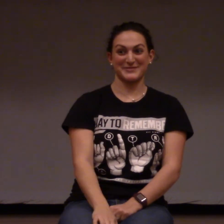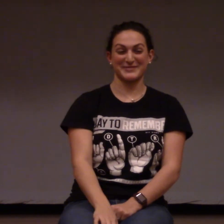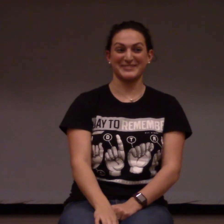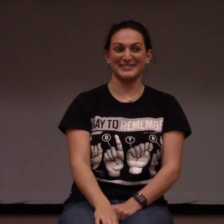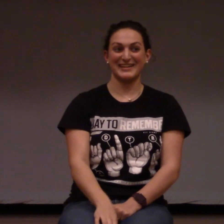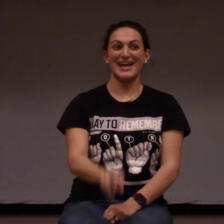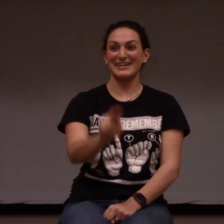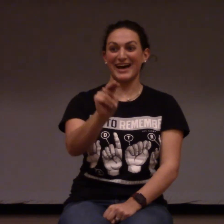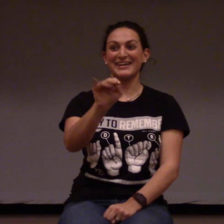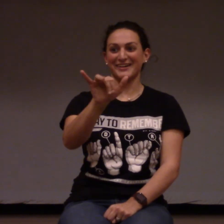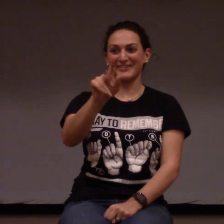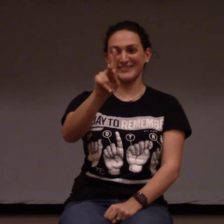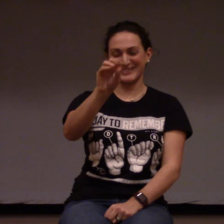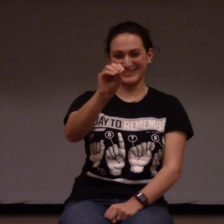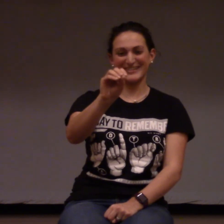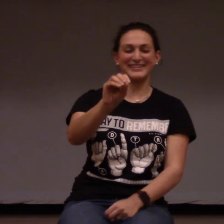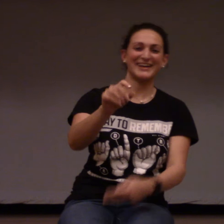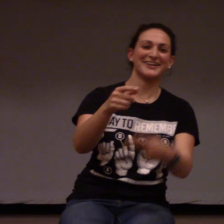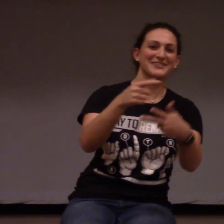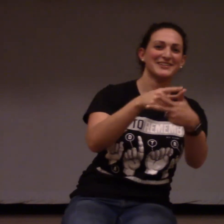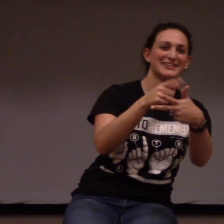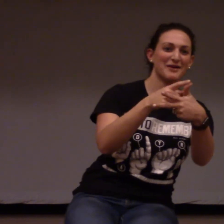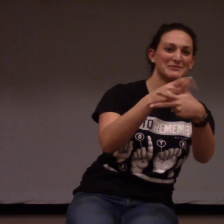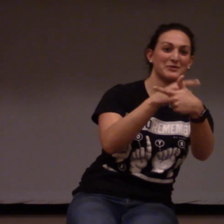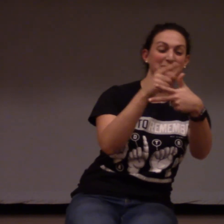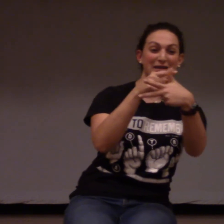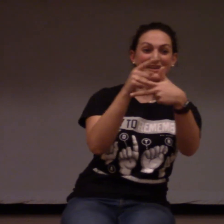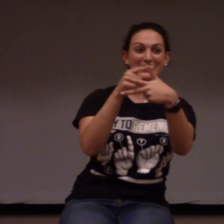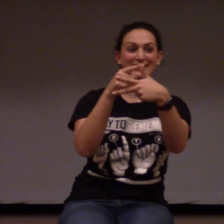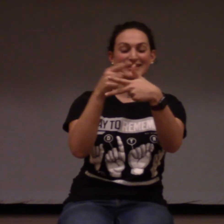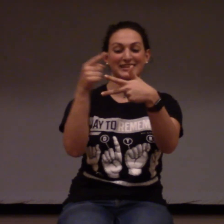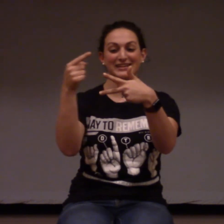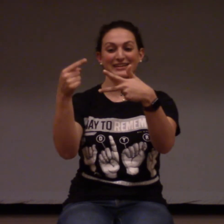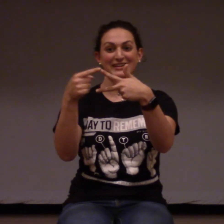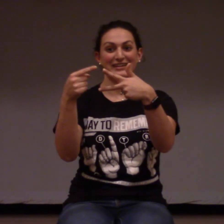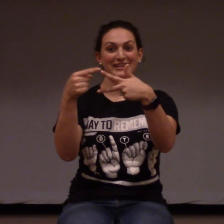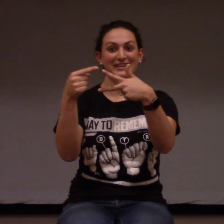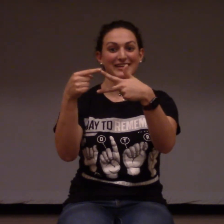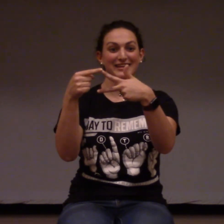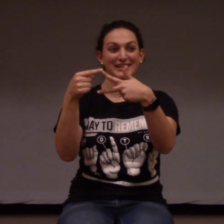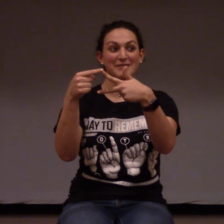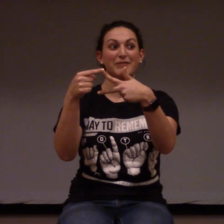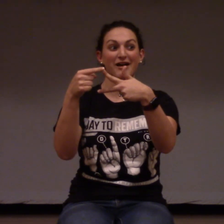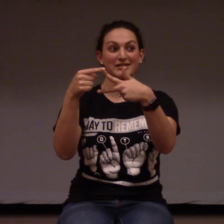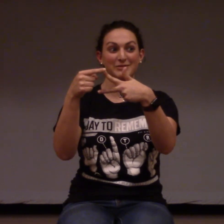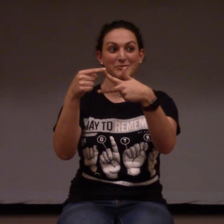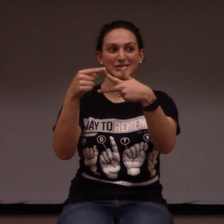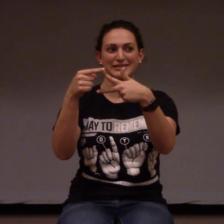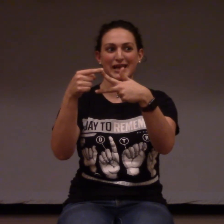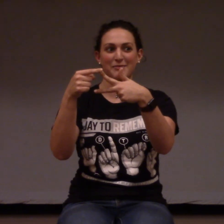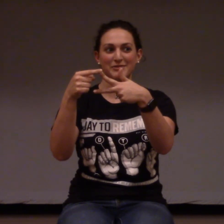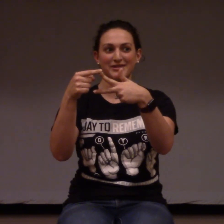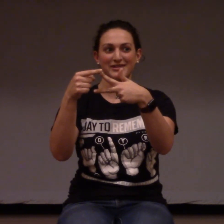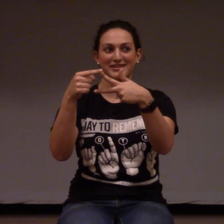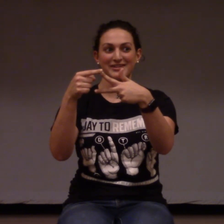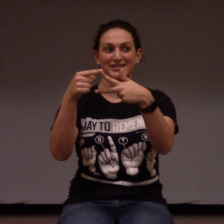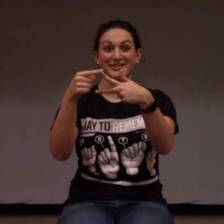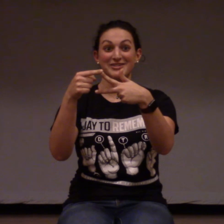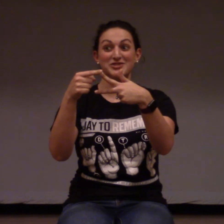Mika? Nico. Nika? Nico. Yep, so it's me. My husband, what's his name?